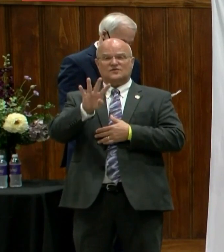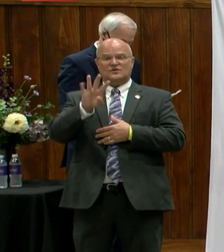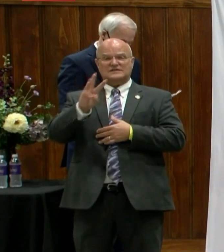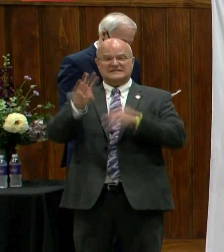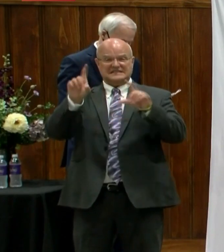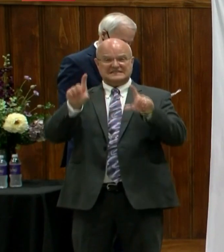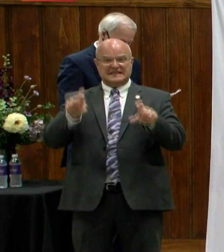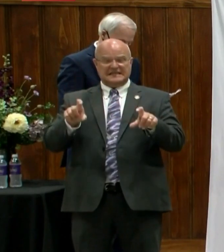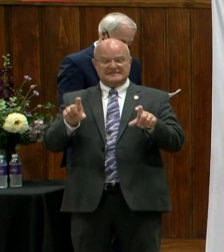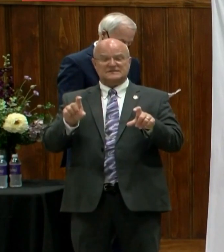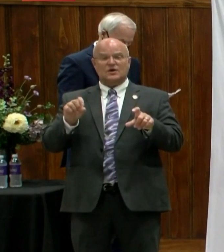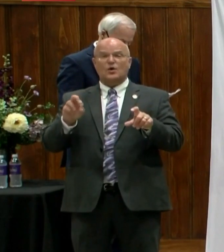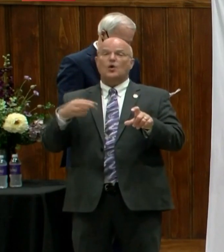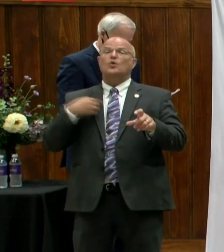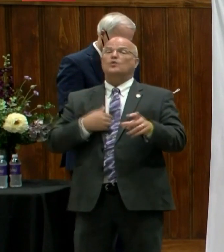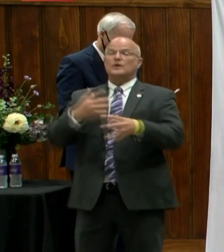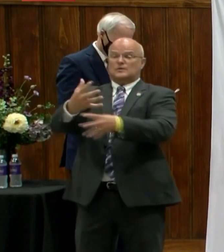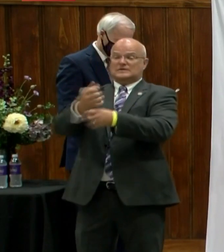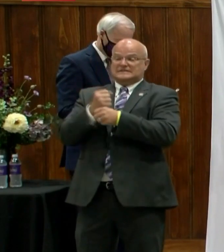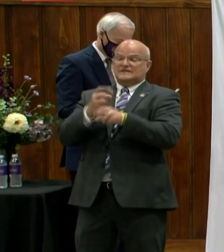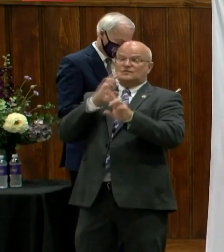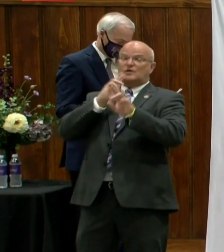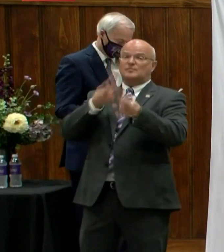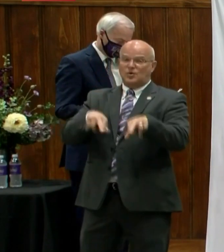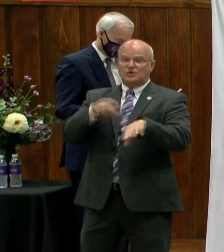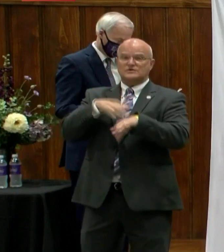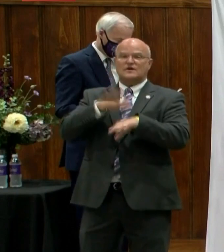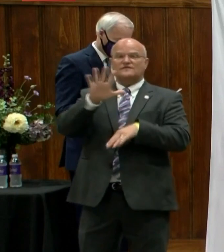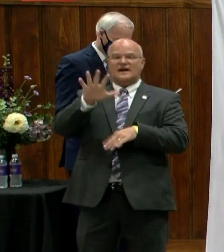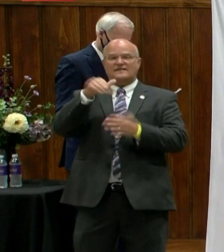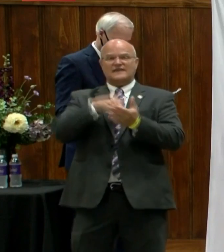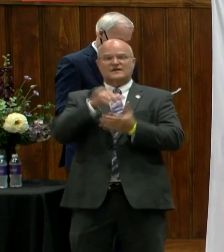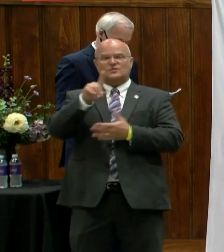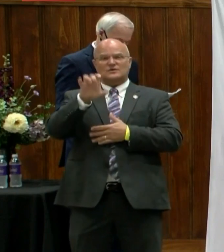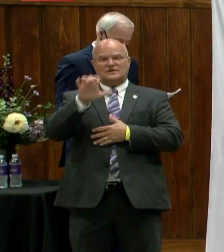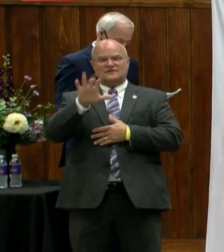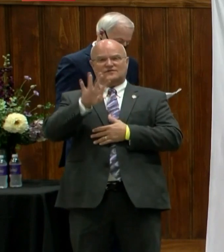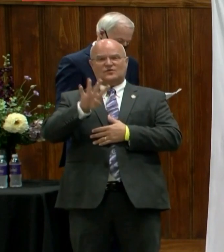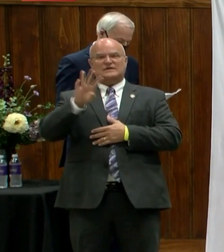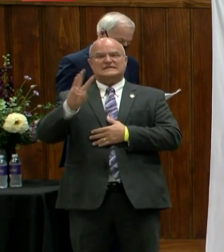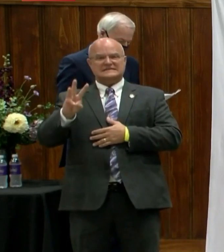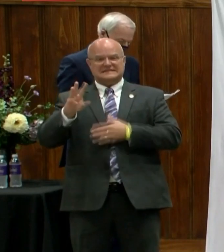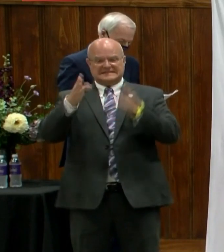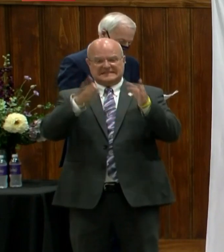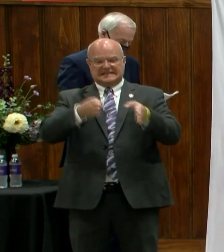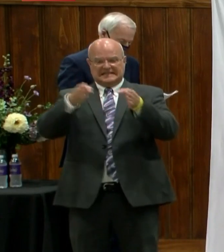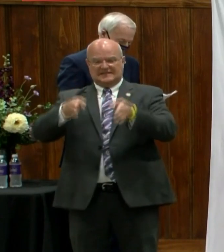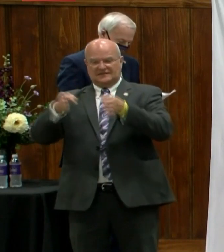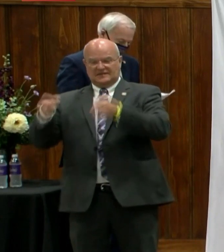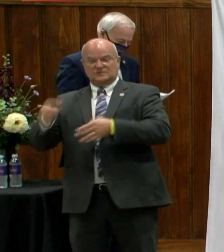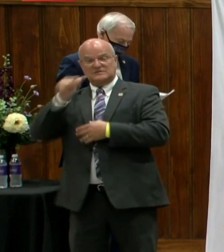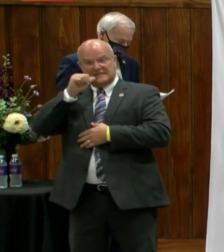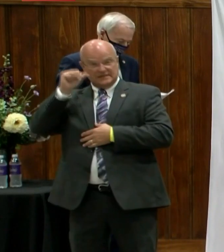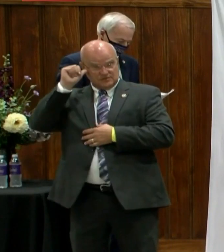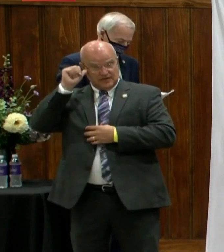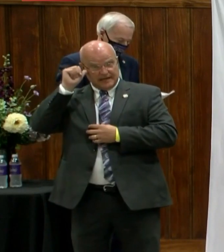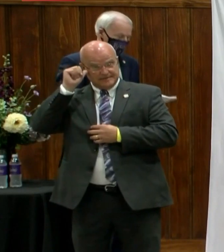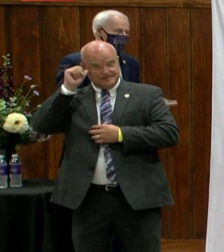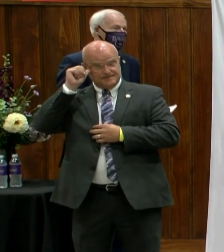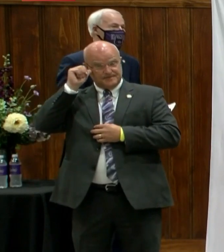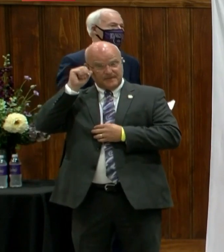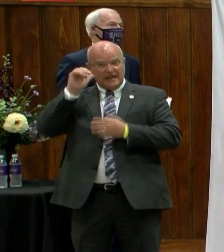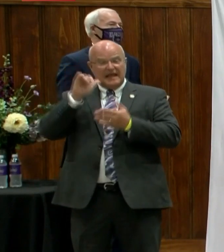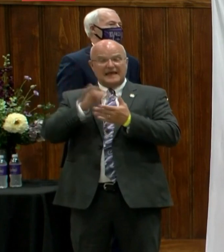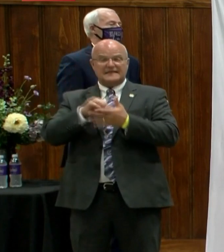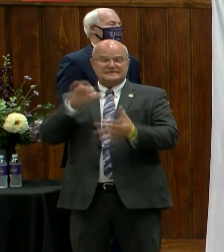5,146 tests, or I should say we received reports on 5,146 individuals yesterday.